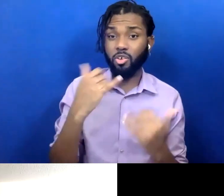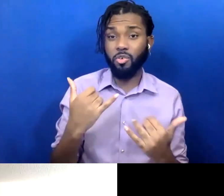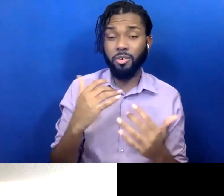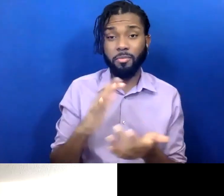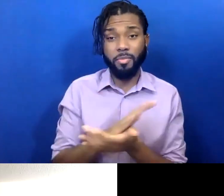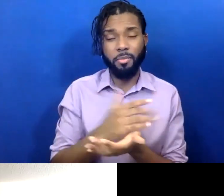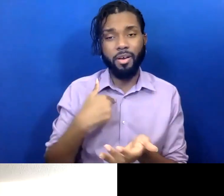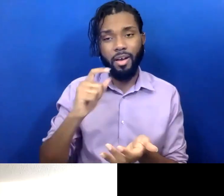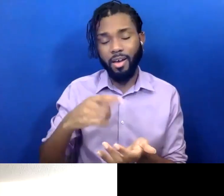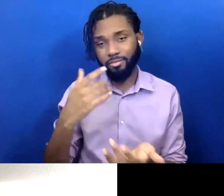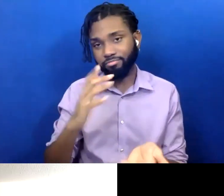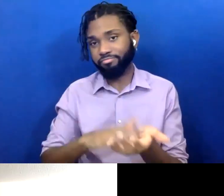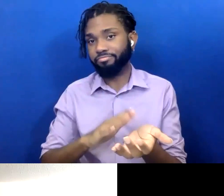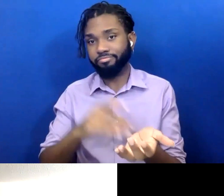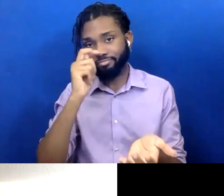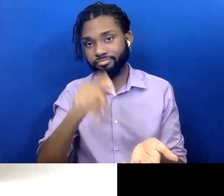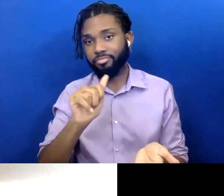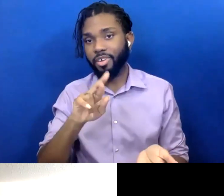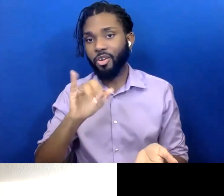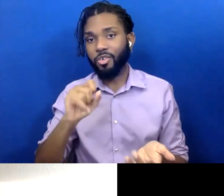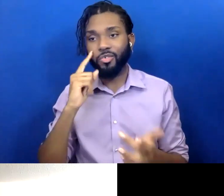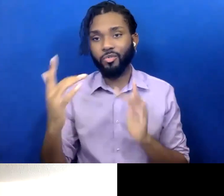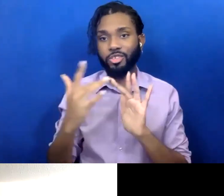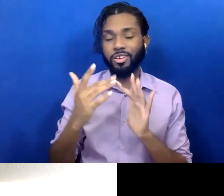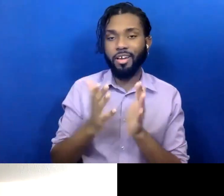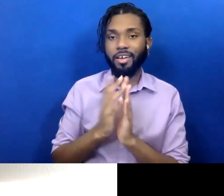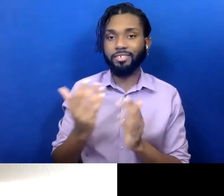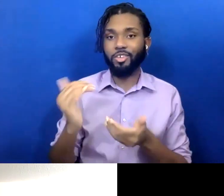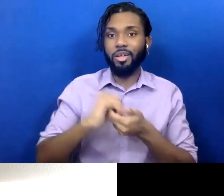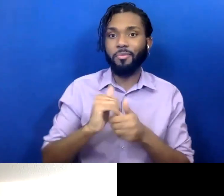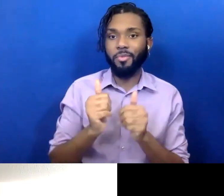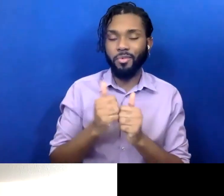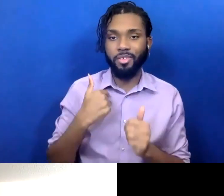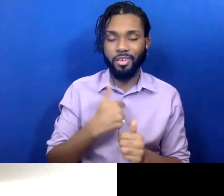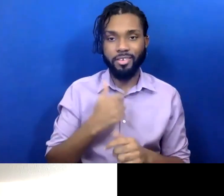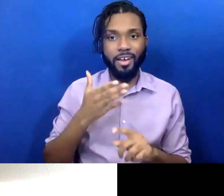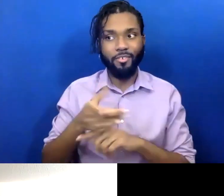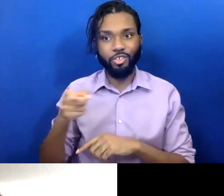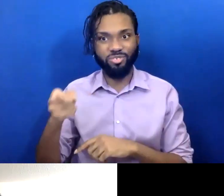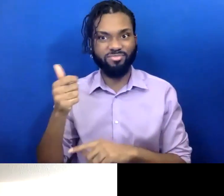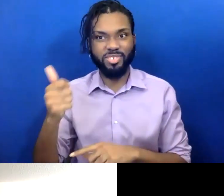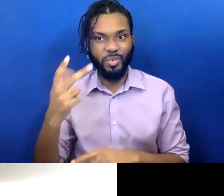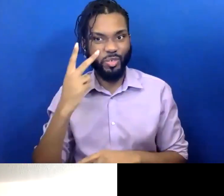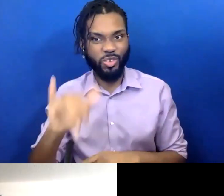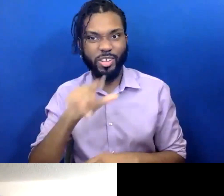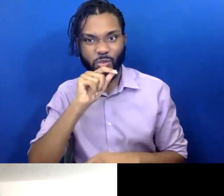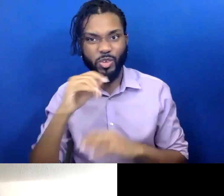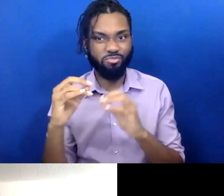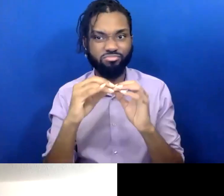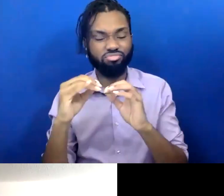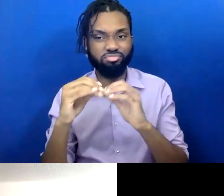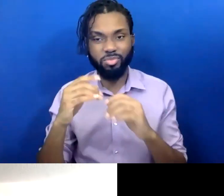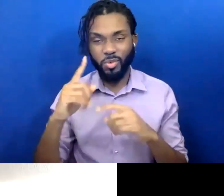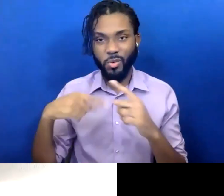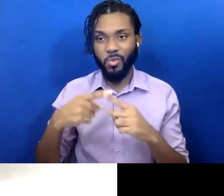for originally reaching out to collaborate on this after she had witnessed said Twitter beef around the time that the call for